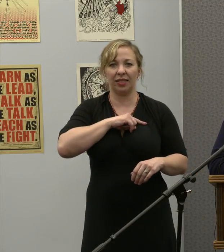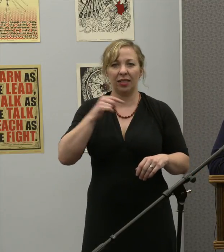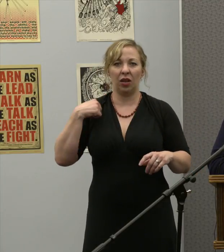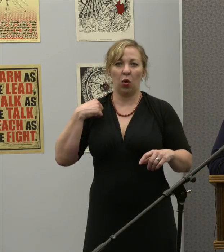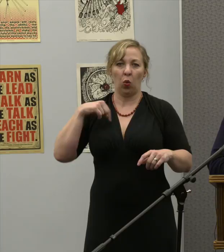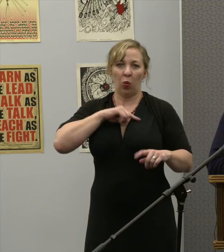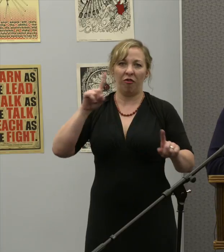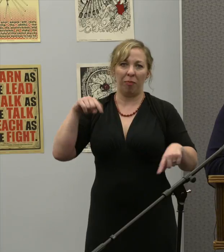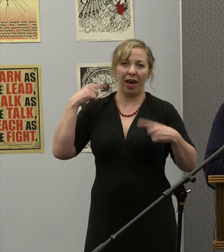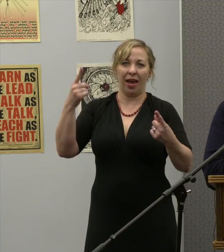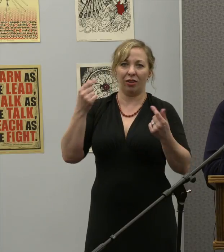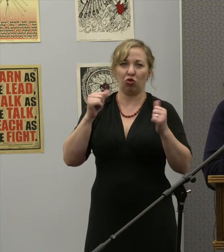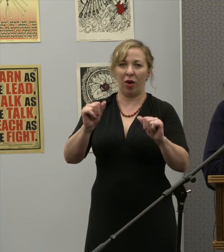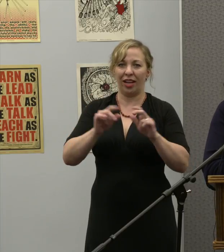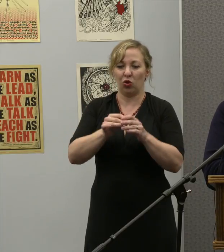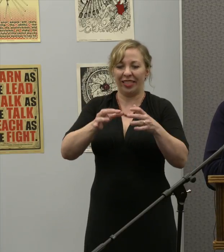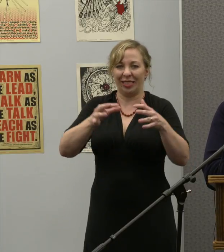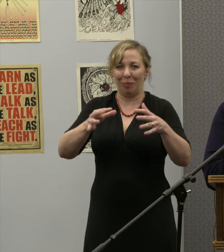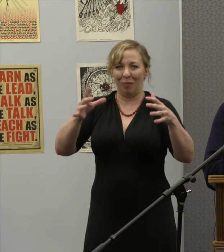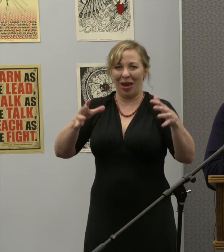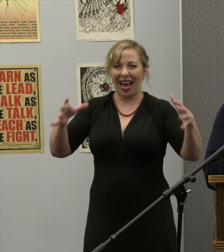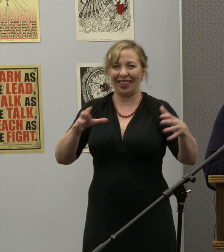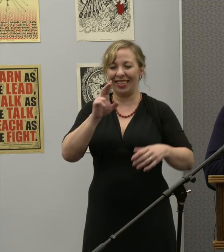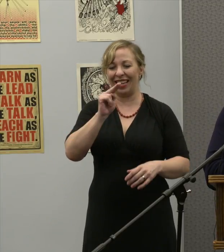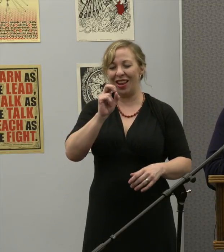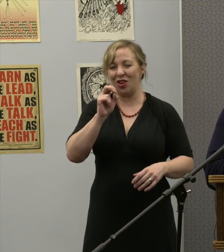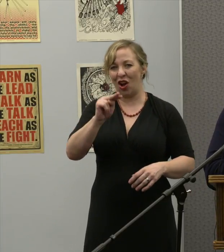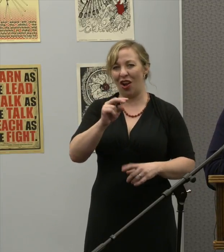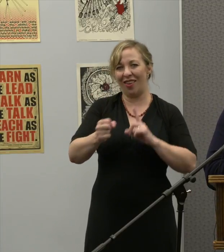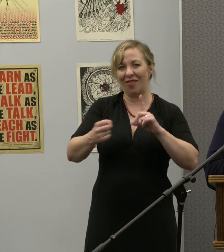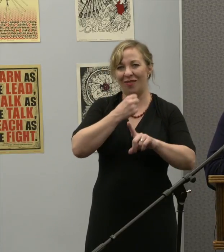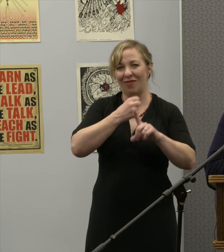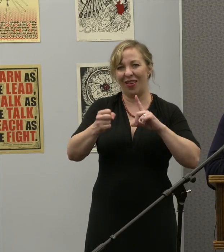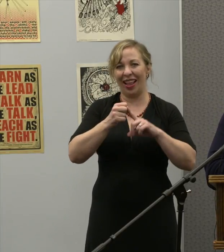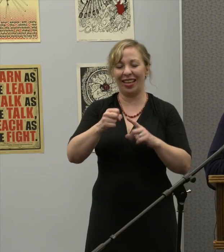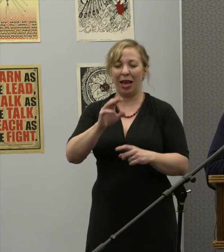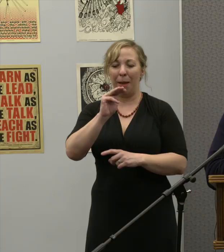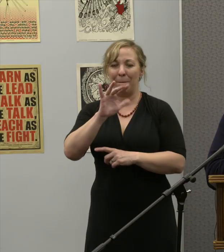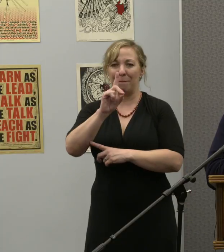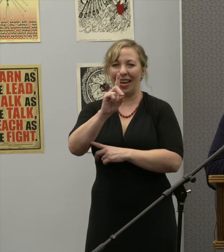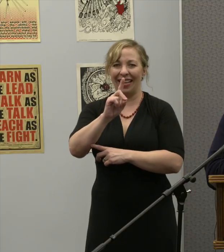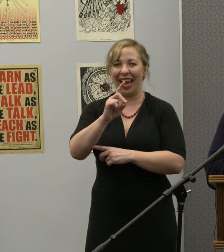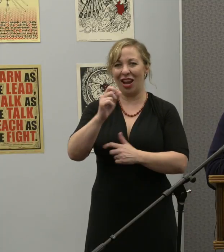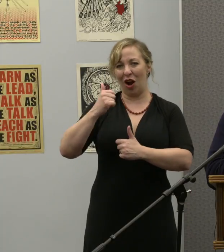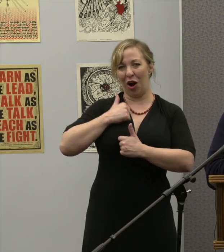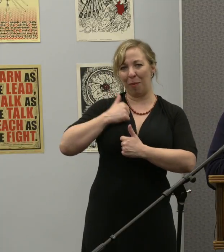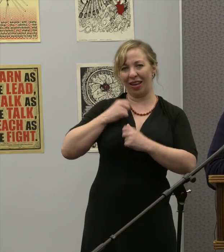building this nonviolent Medicaid army modeled after the nonviolent army of the poor. Check us